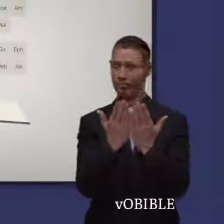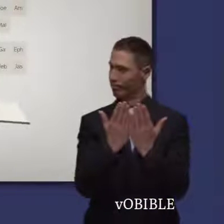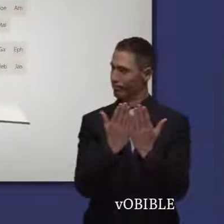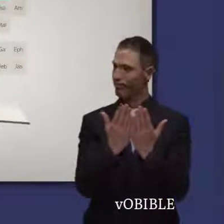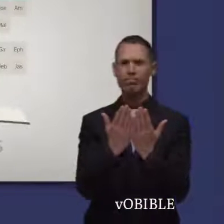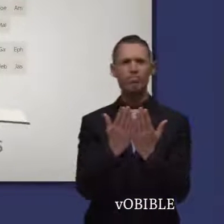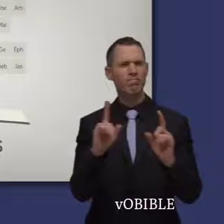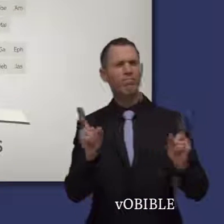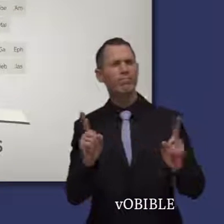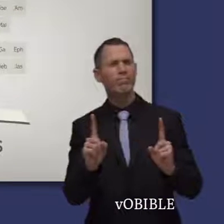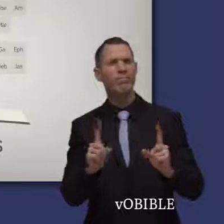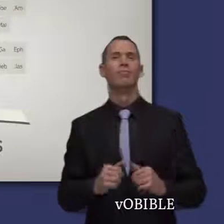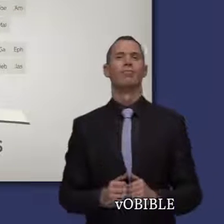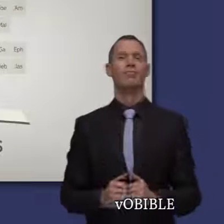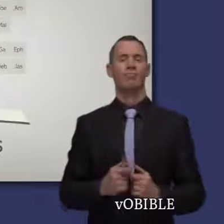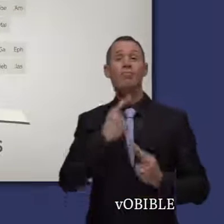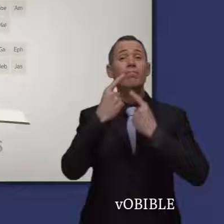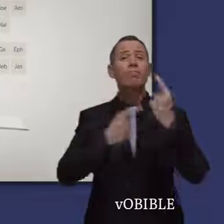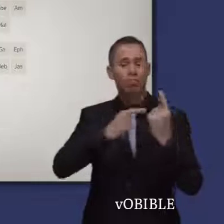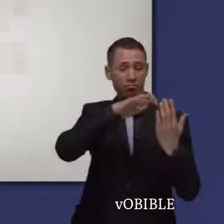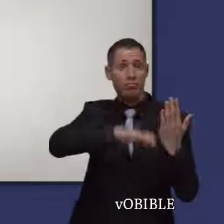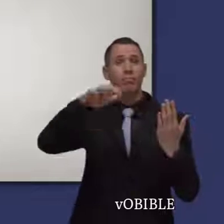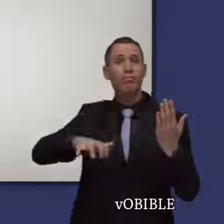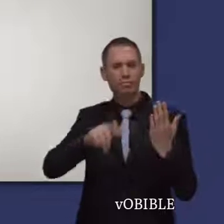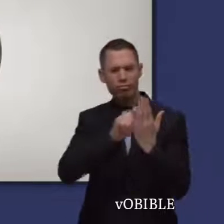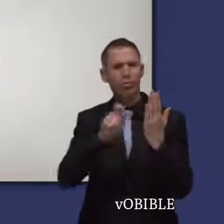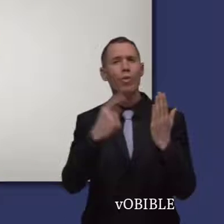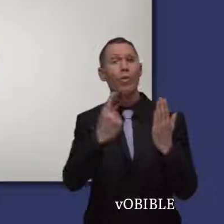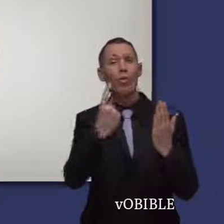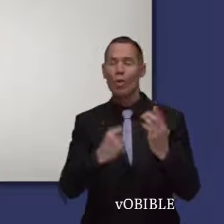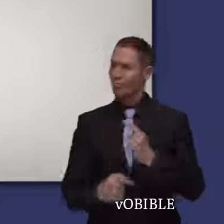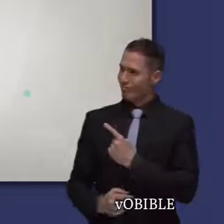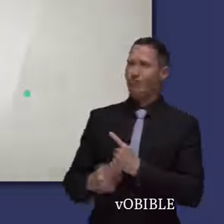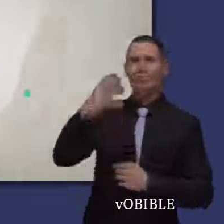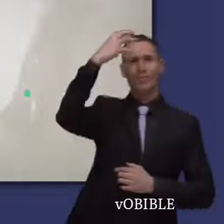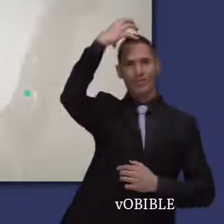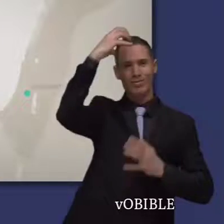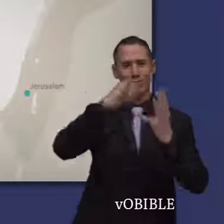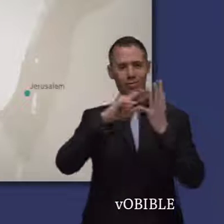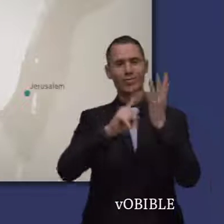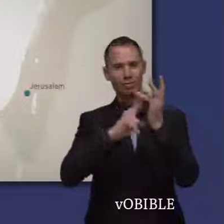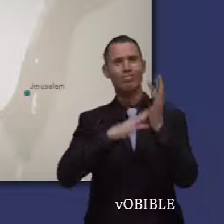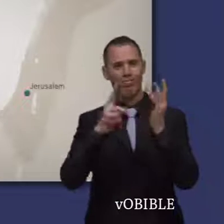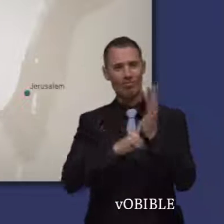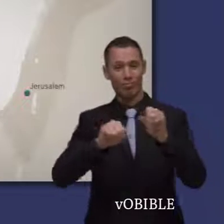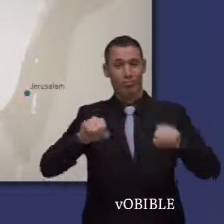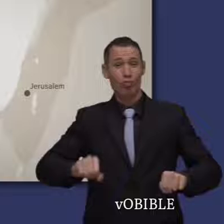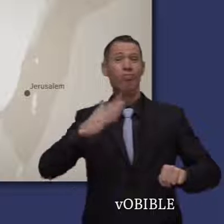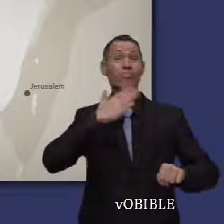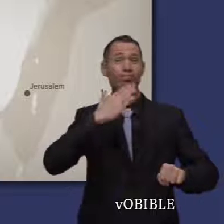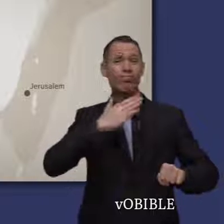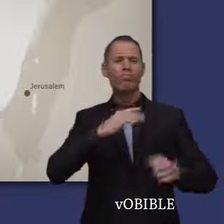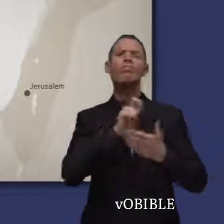An introduction to the book of Ecclesiastes. King Solomon, who ruled over Israel from Jerusalem, wrote